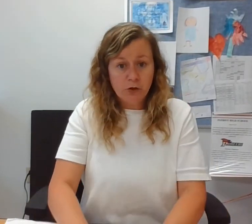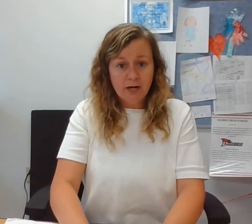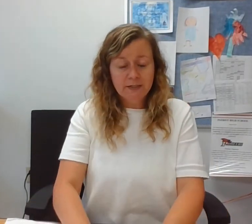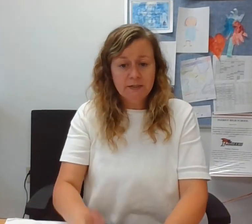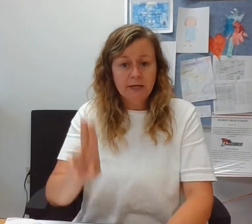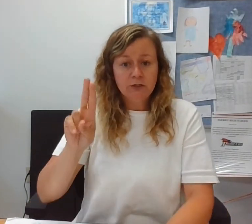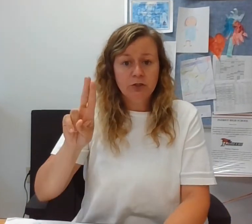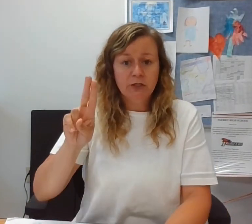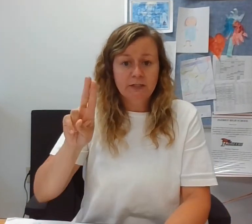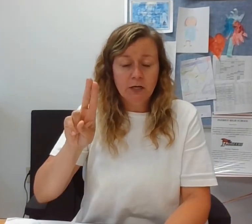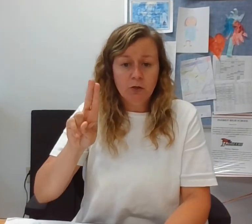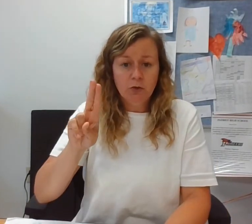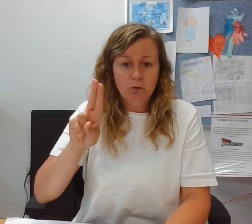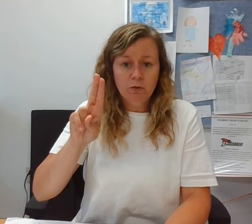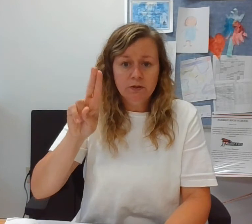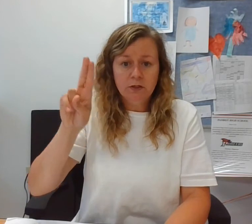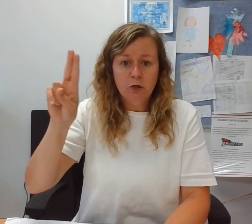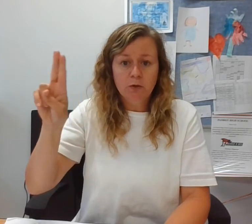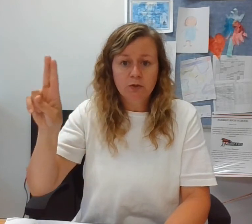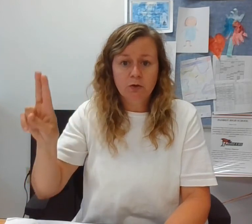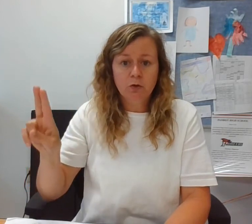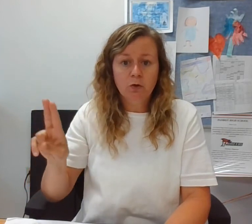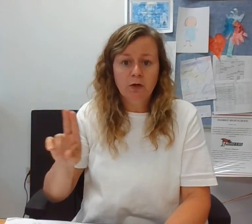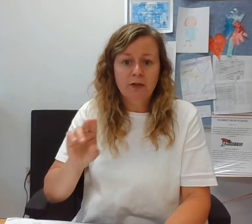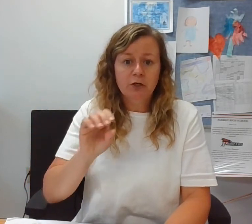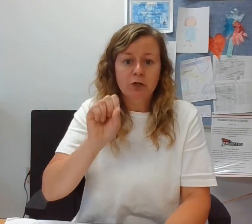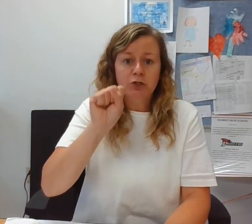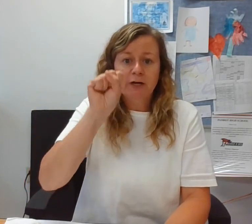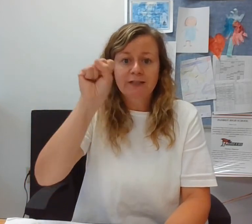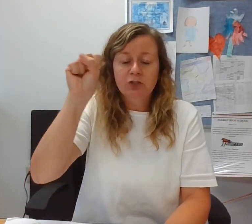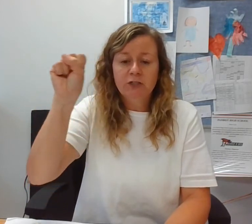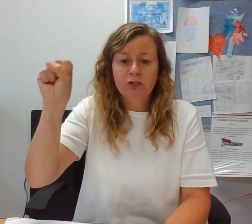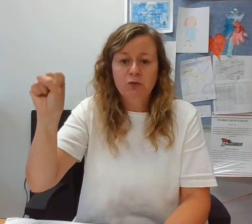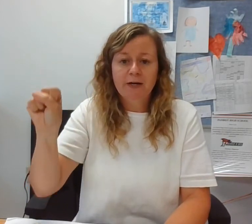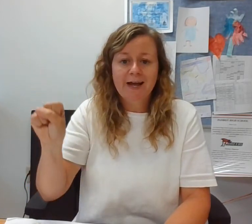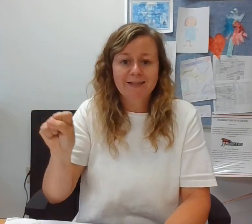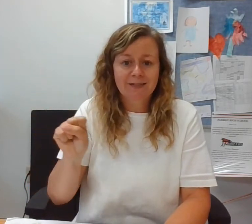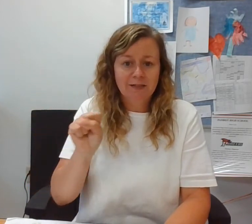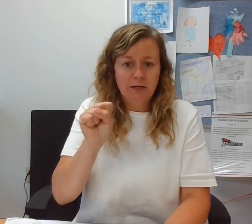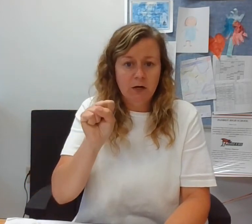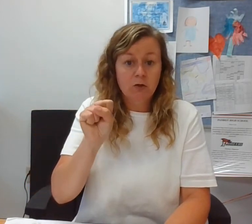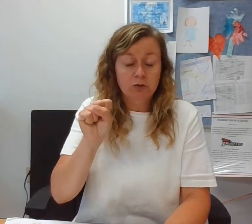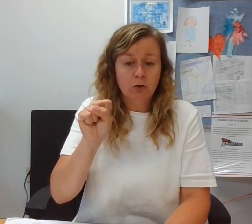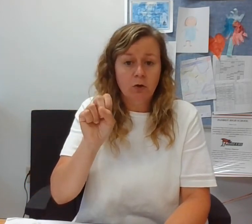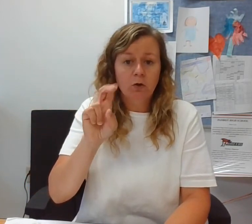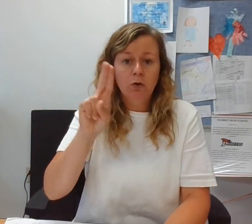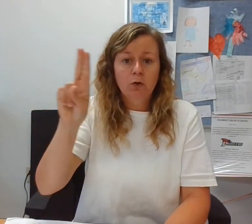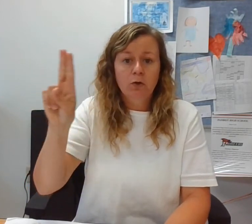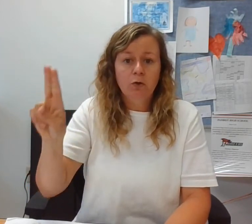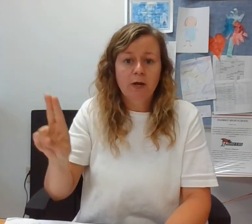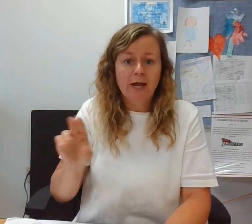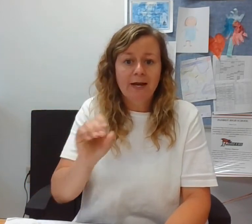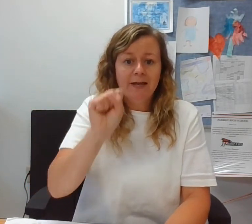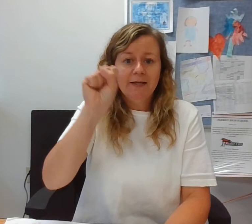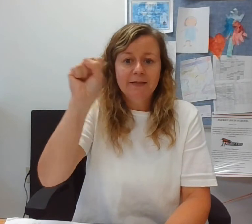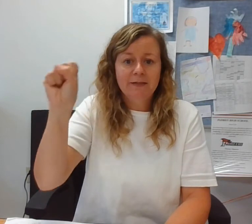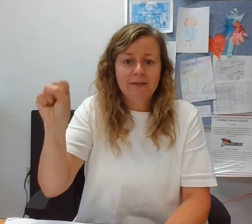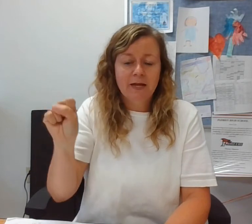United States, you're going to take a U, it's going to go in a circle, and then you're going to transition into an S in another circle. United